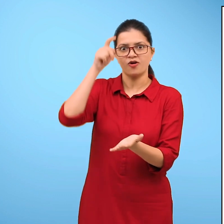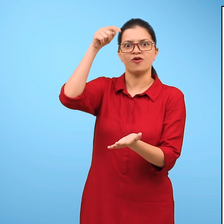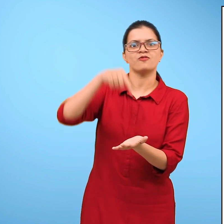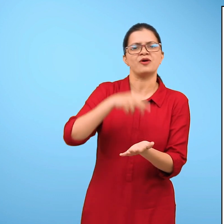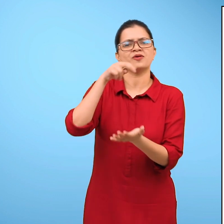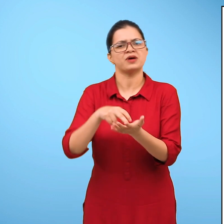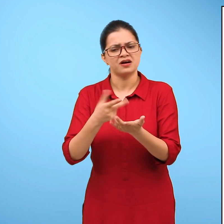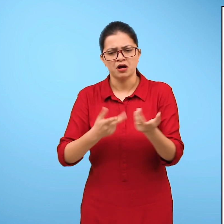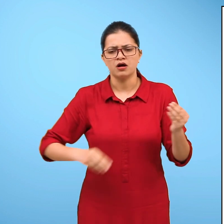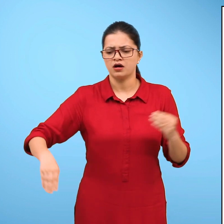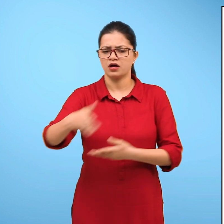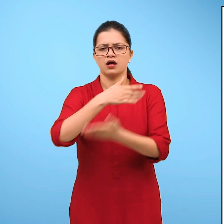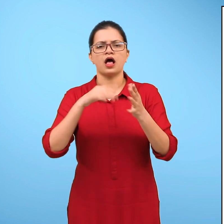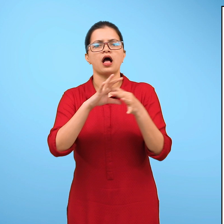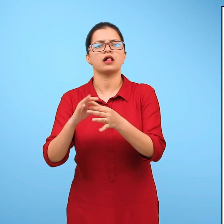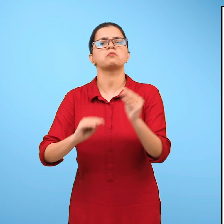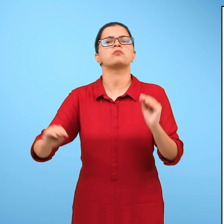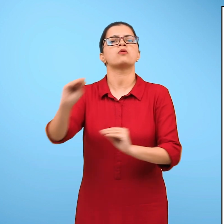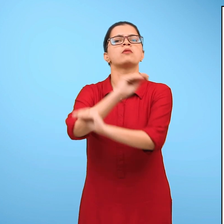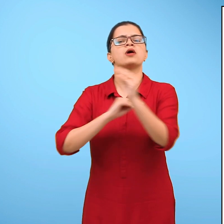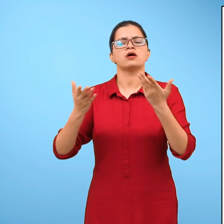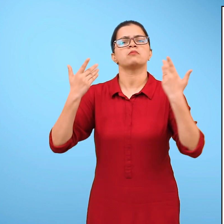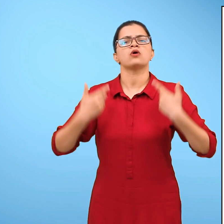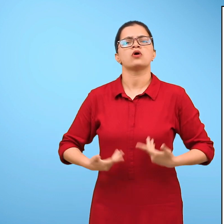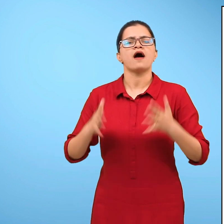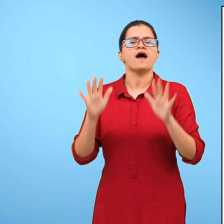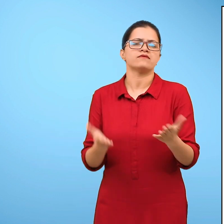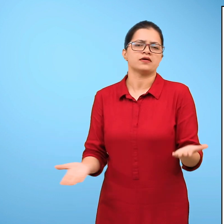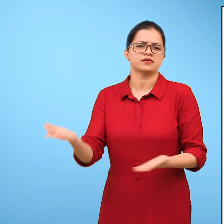jump, and move from place to place.